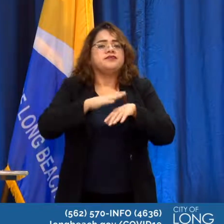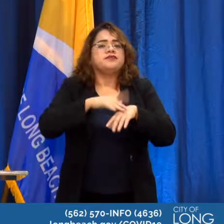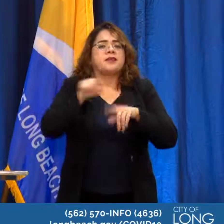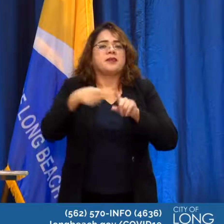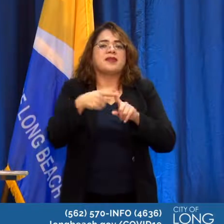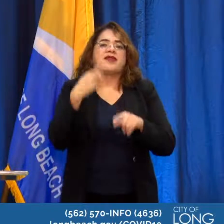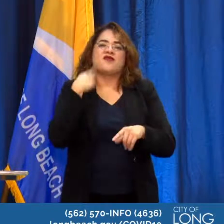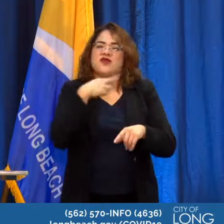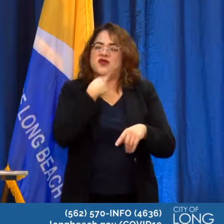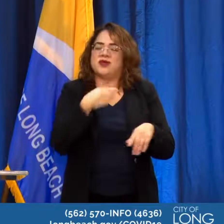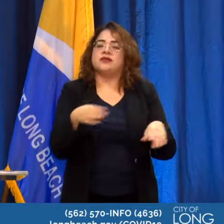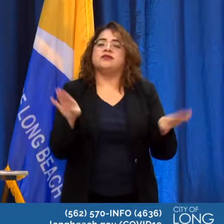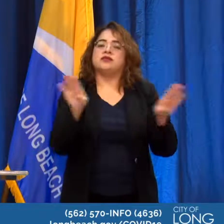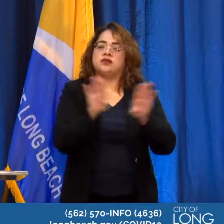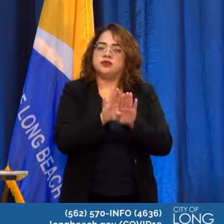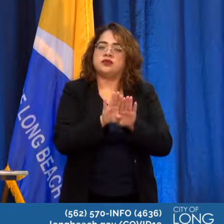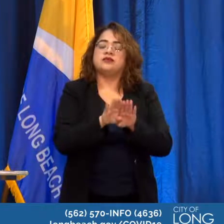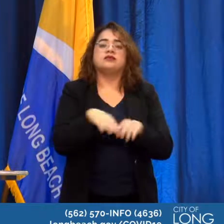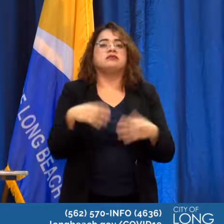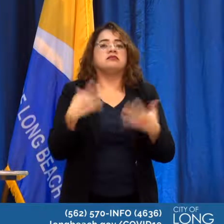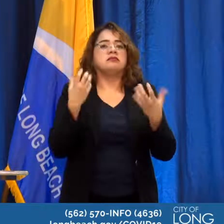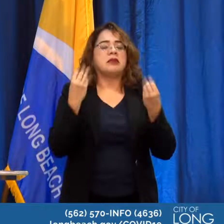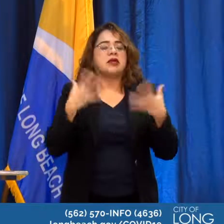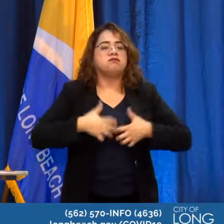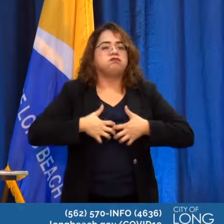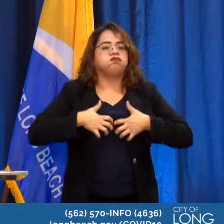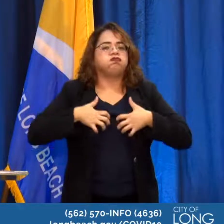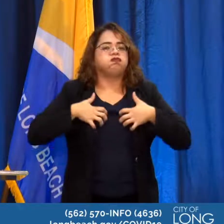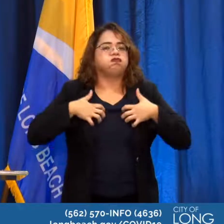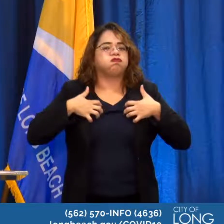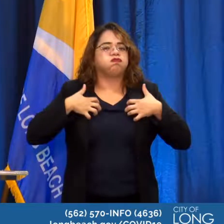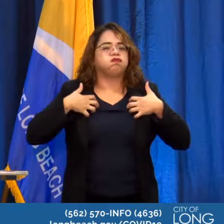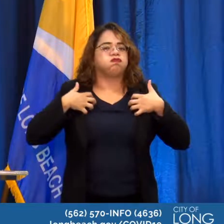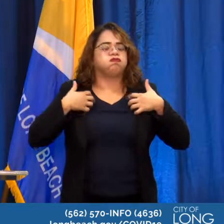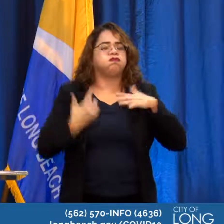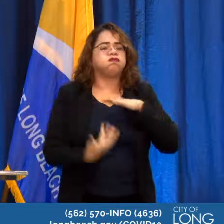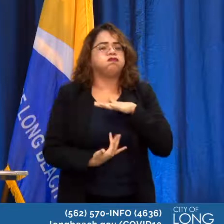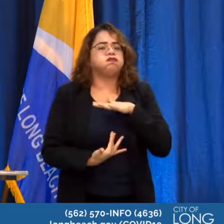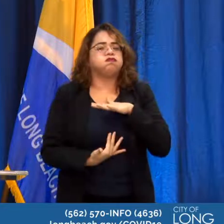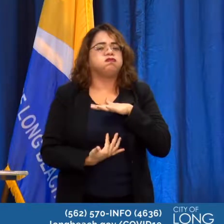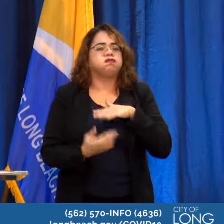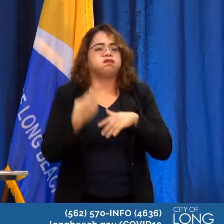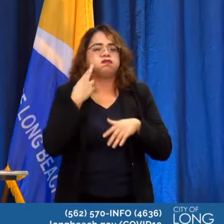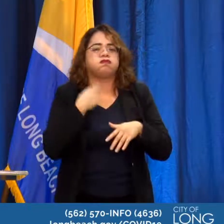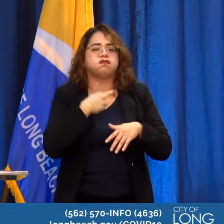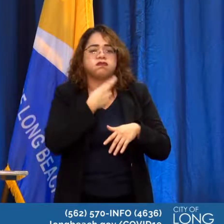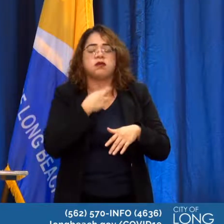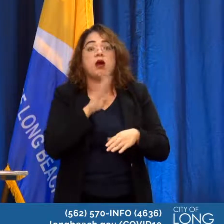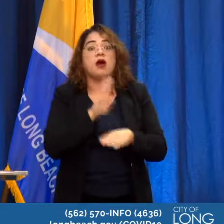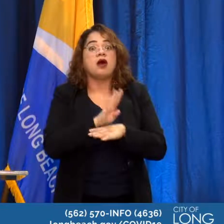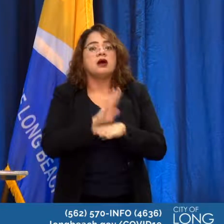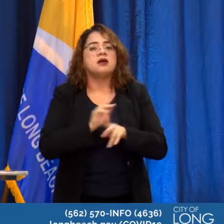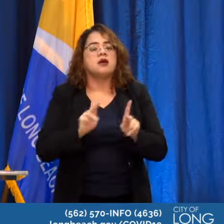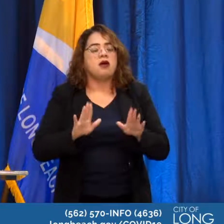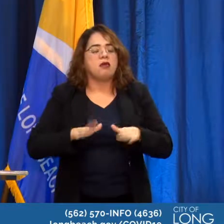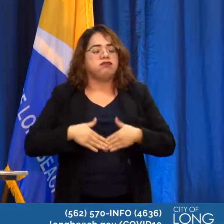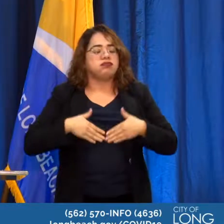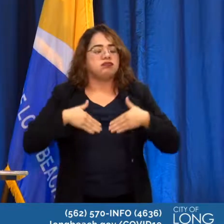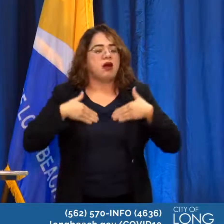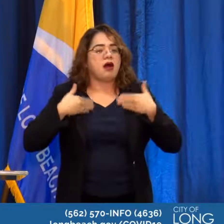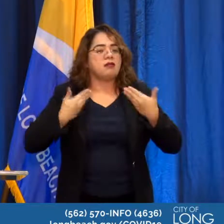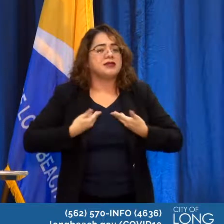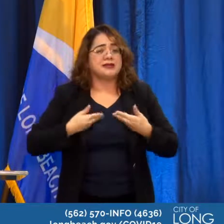very aware that there is frustration, anger from our restaurants and from many business folks, and I understand